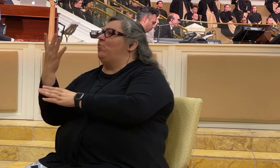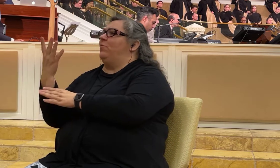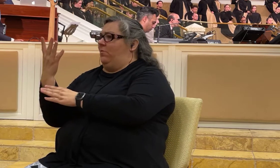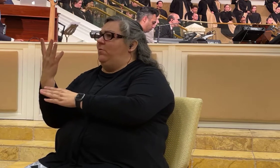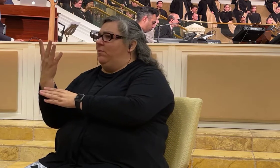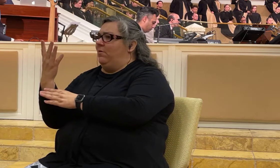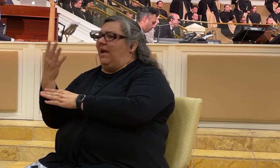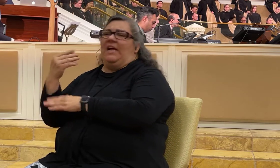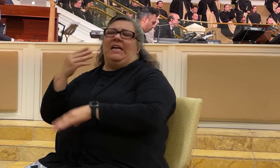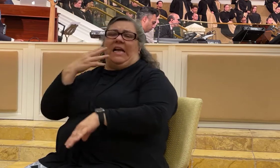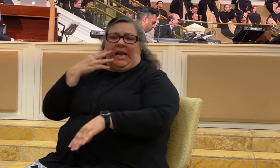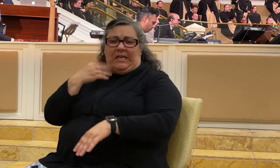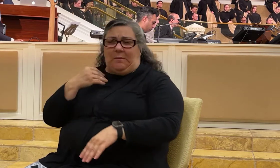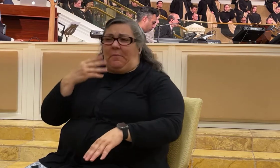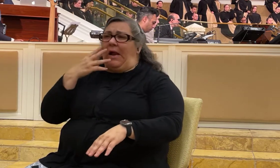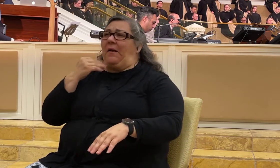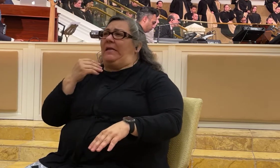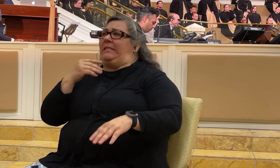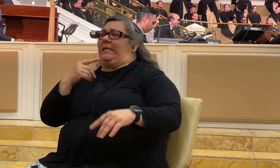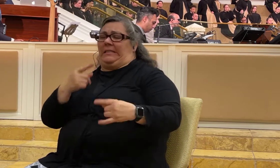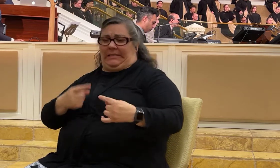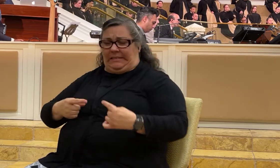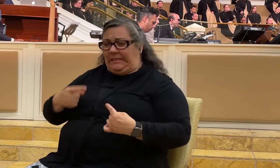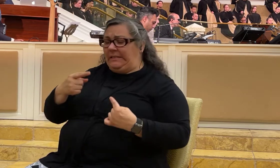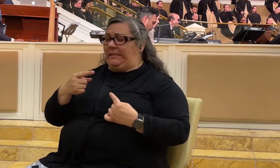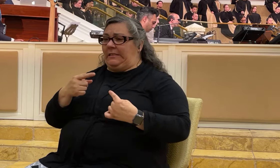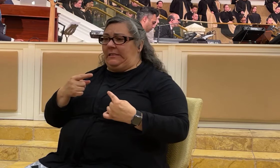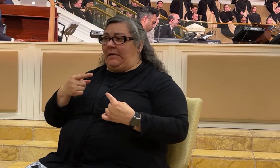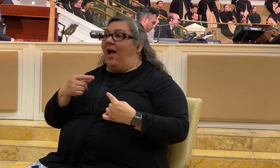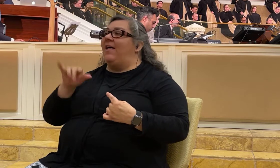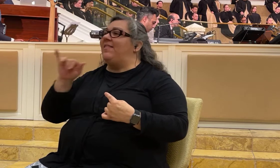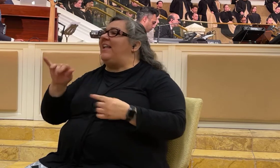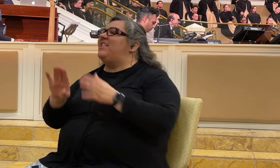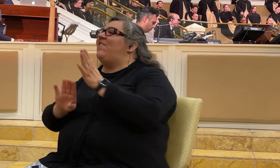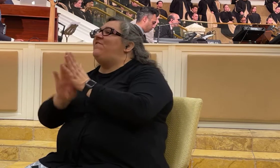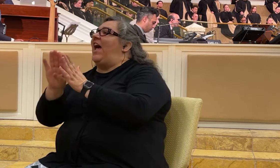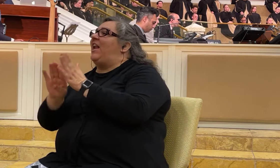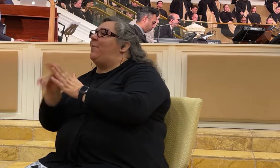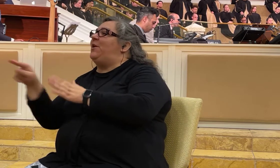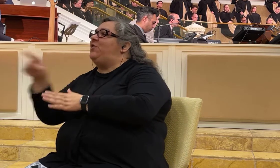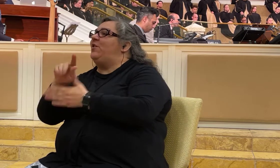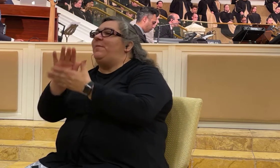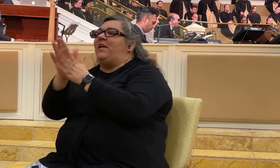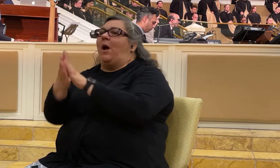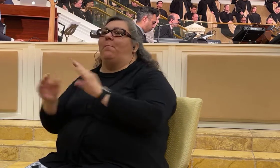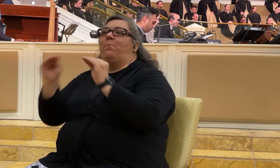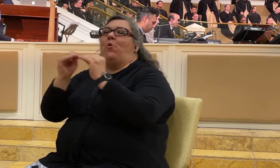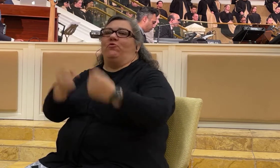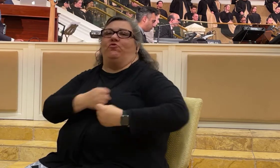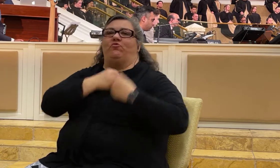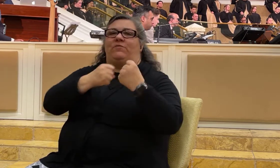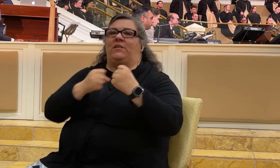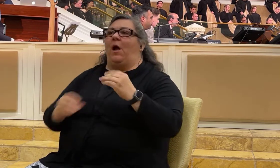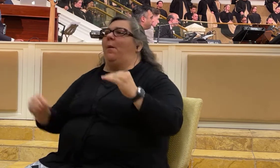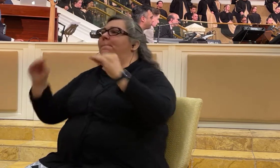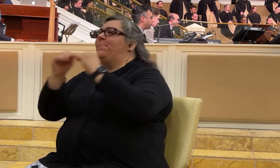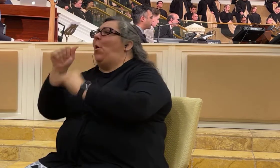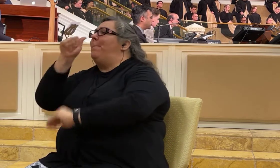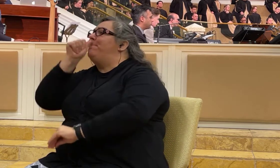and that experiences that are not pleasant are developing strength and patience and